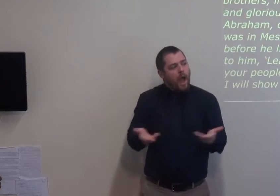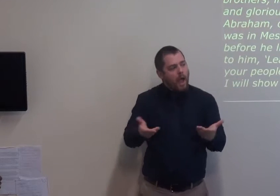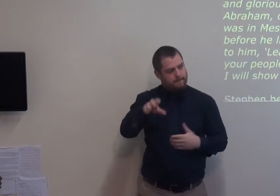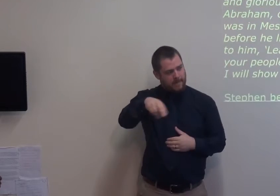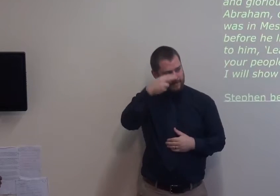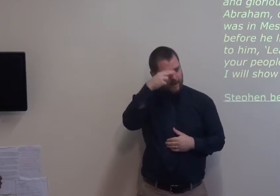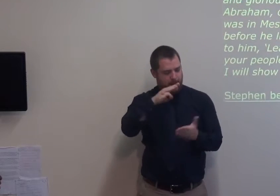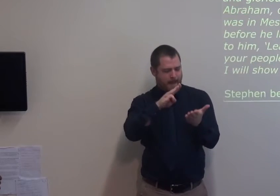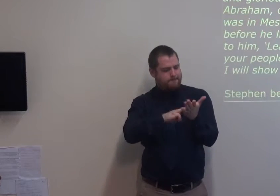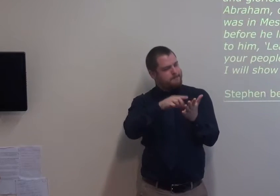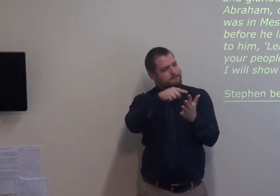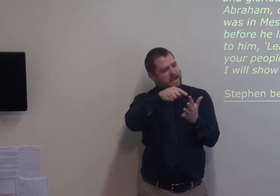This was before he lived in Haran.